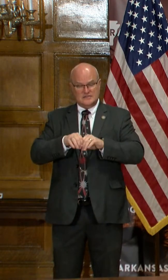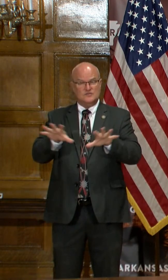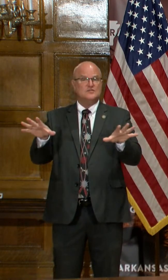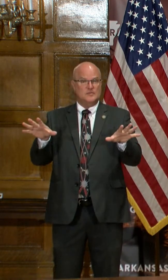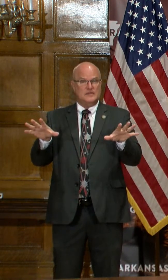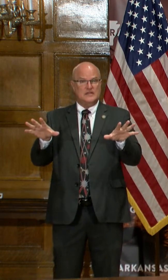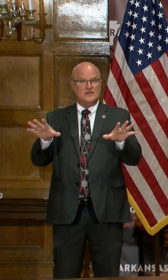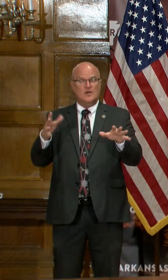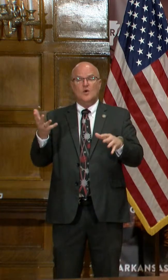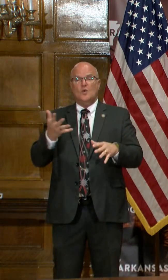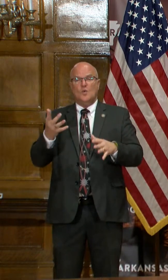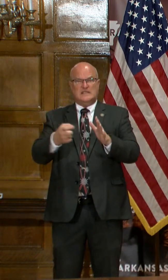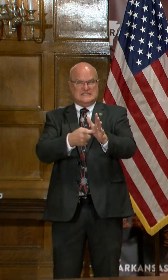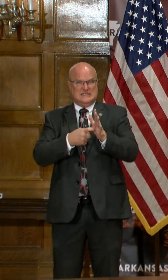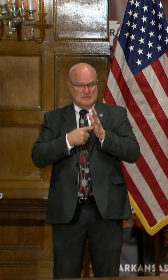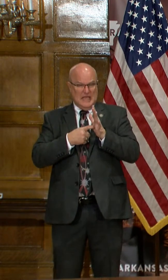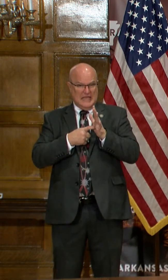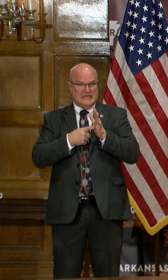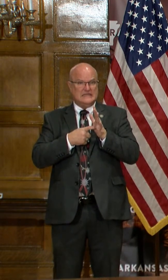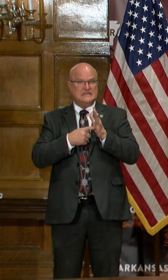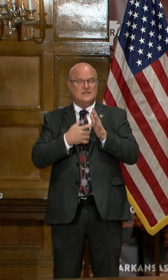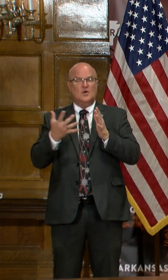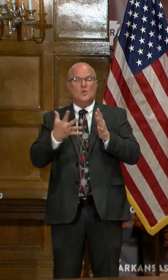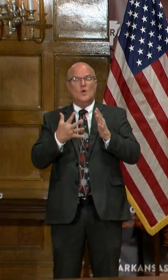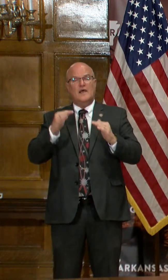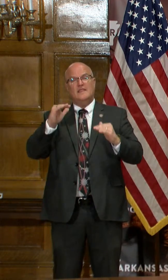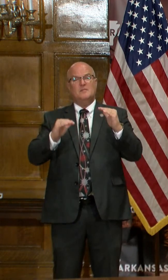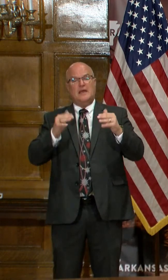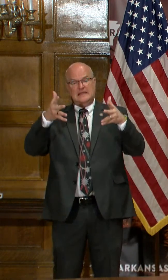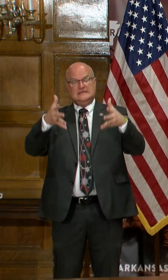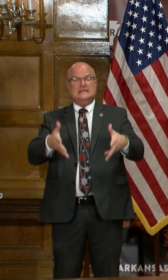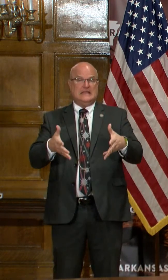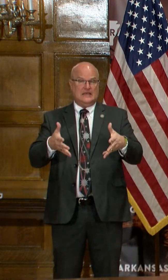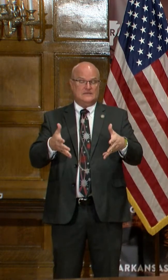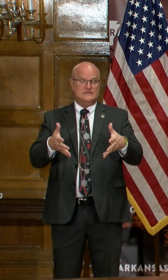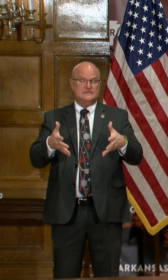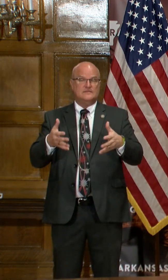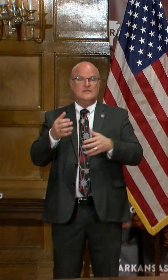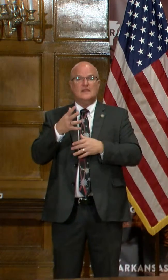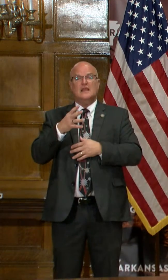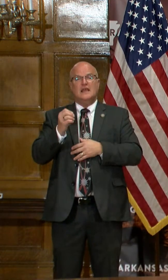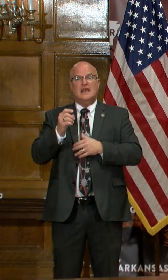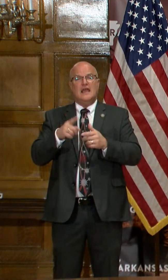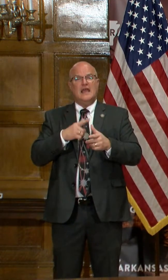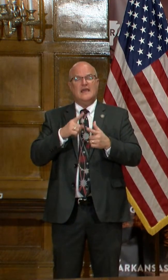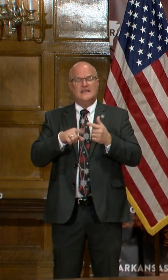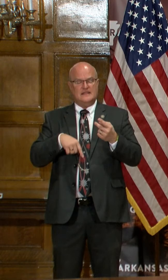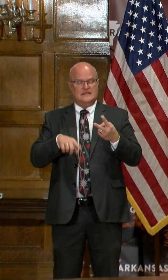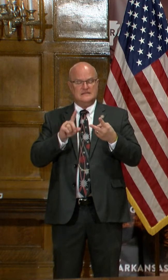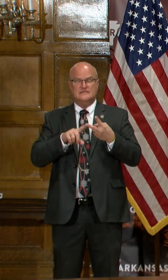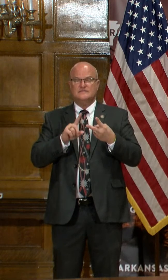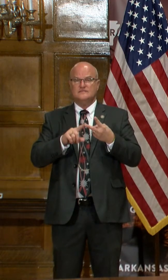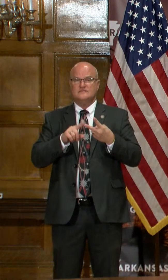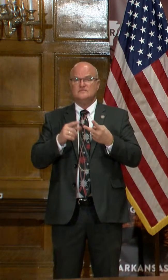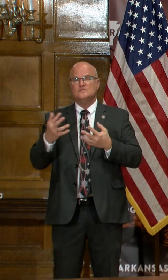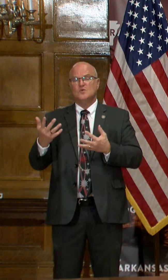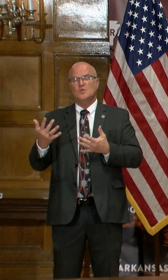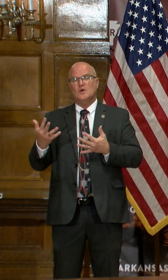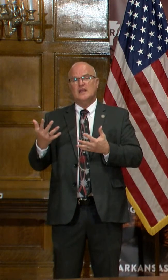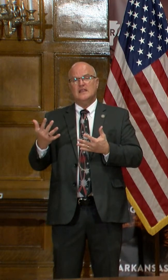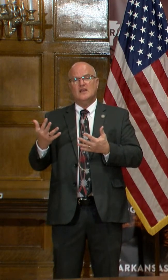distributed, what's the demand for those, what's the balance that's remaining. And then secondly, we're waiting